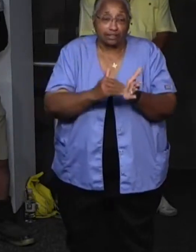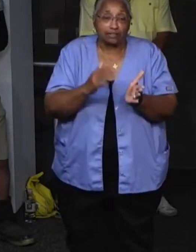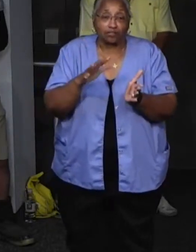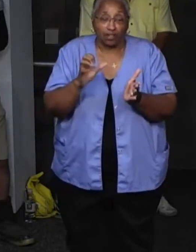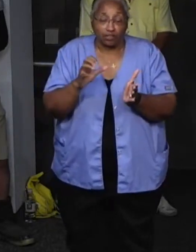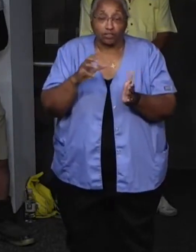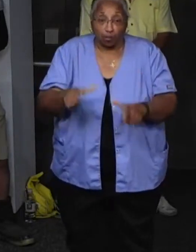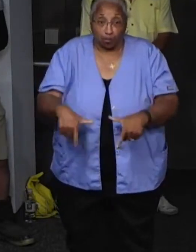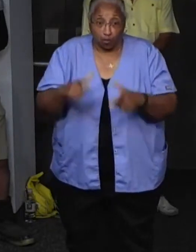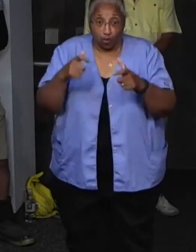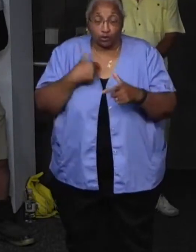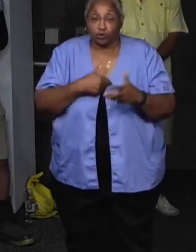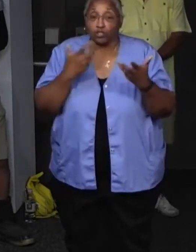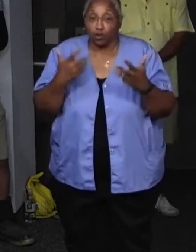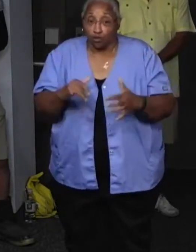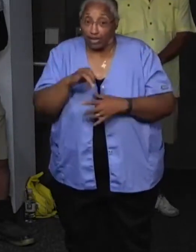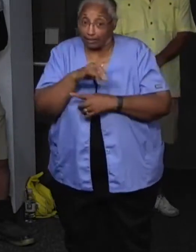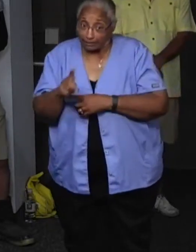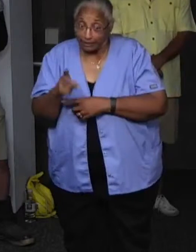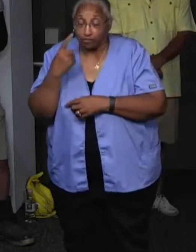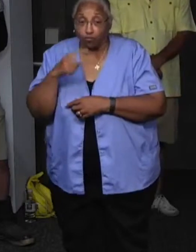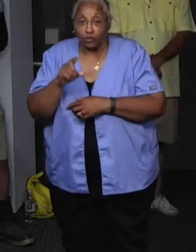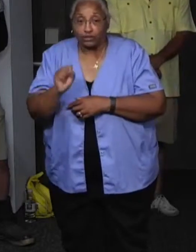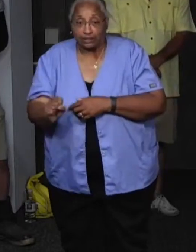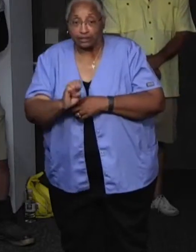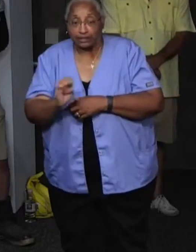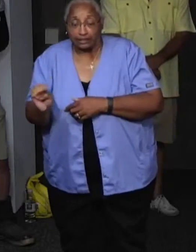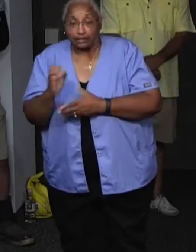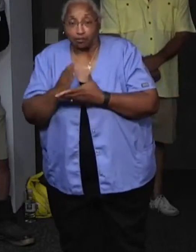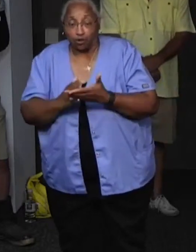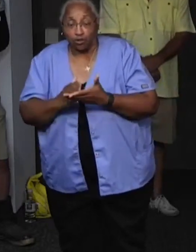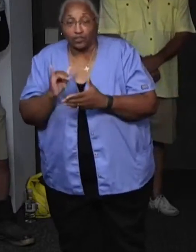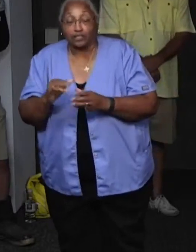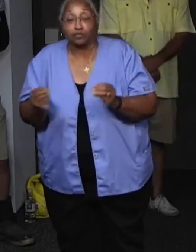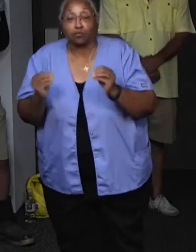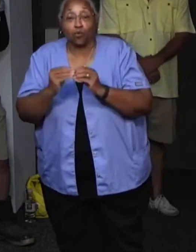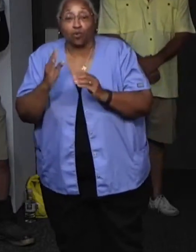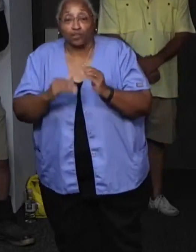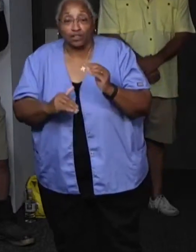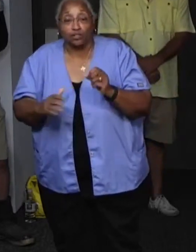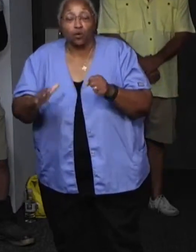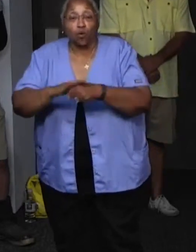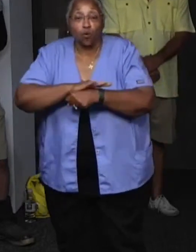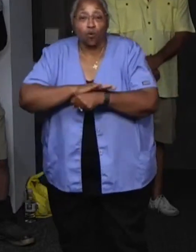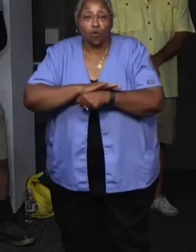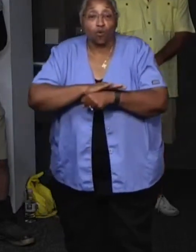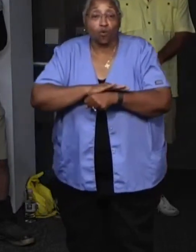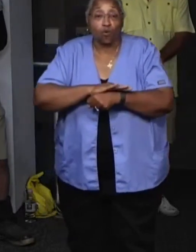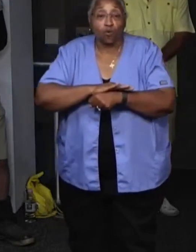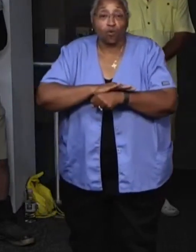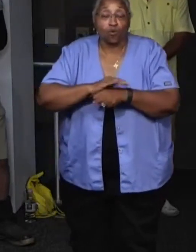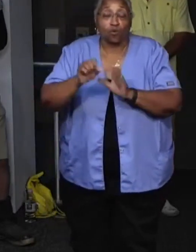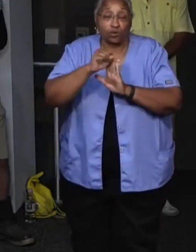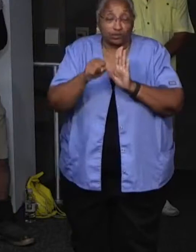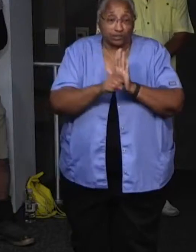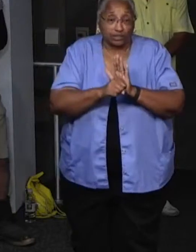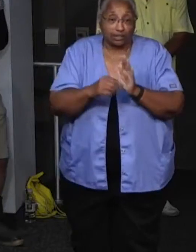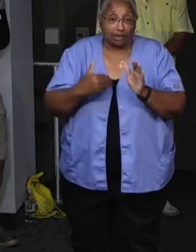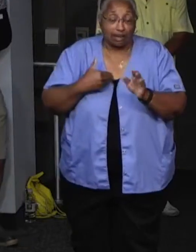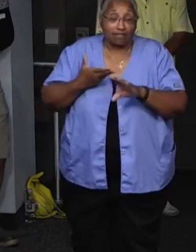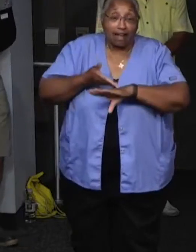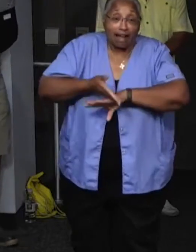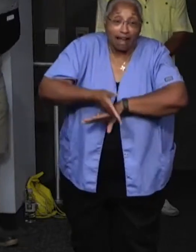13,500 poles that we've already identified just for the southeast portion of the state, that's more than the whole state had after